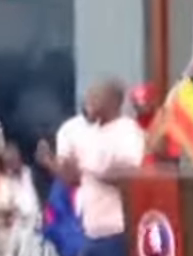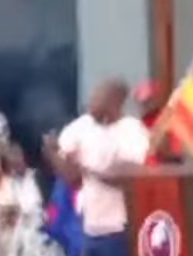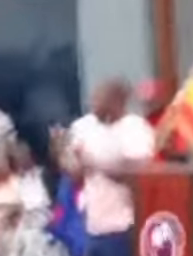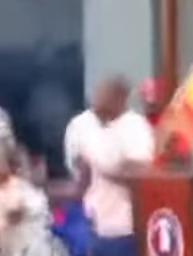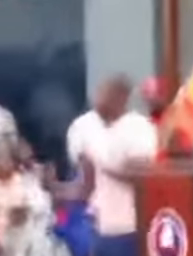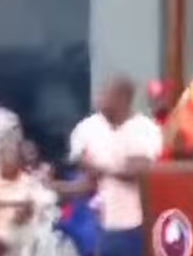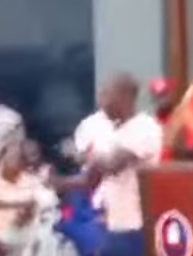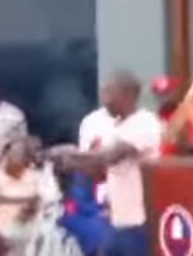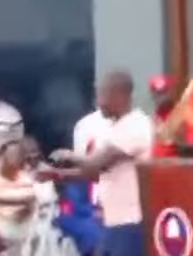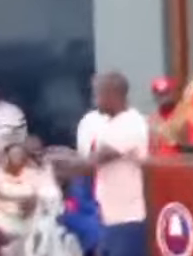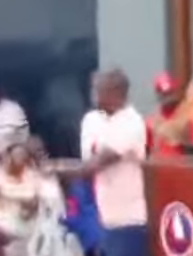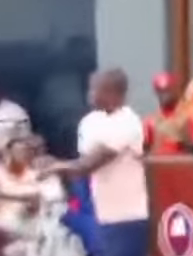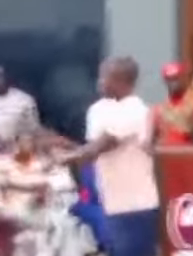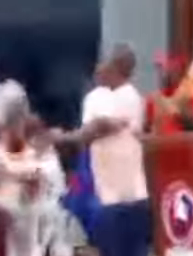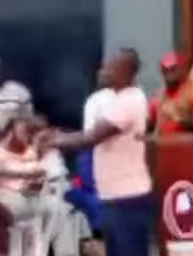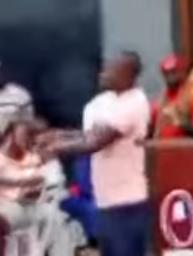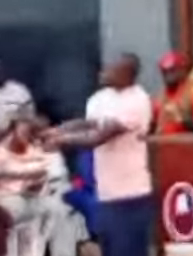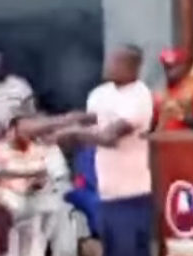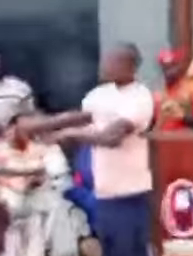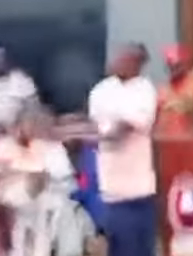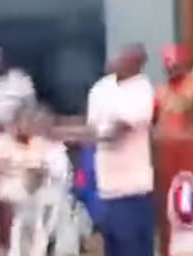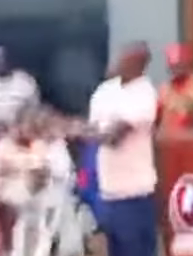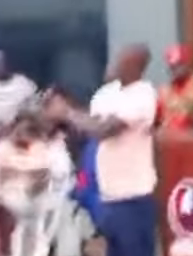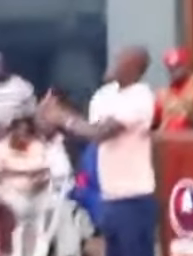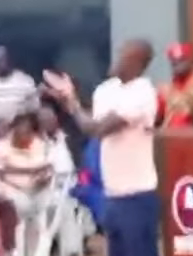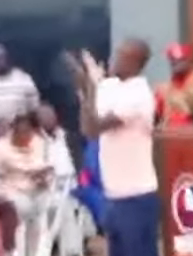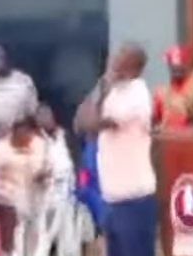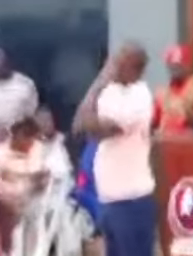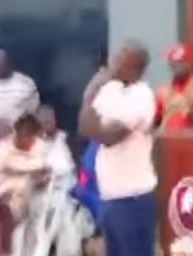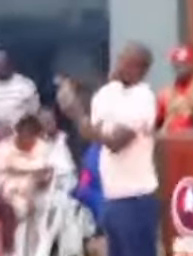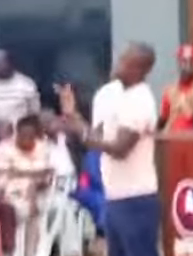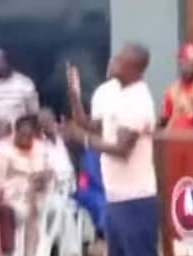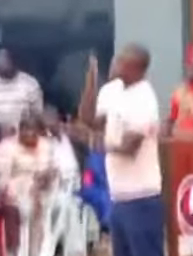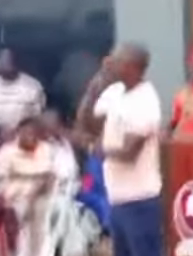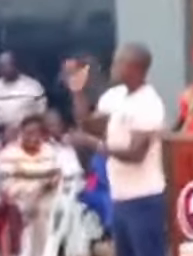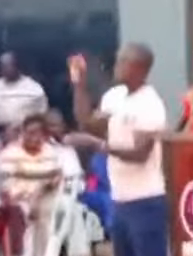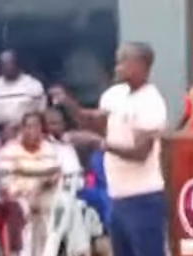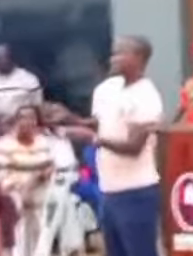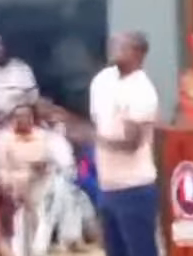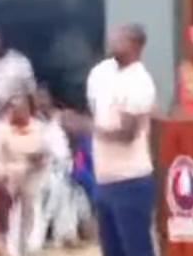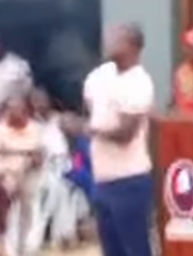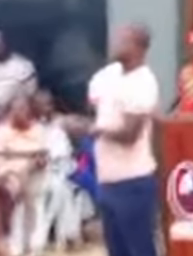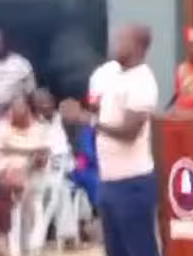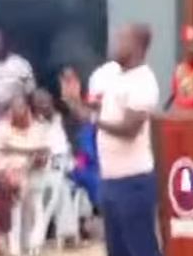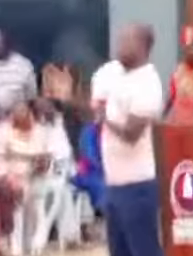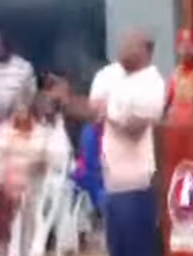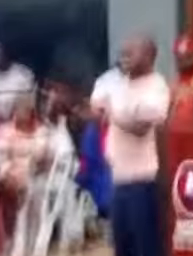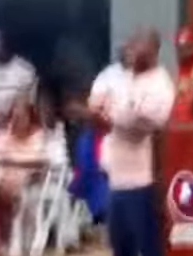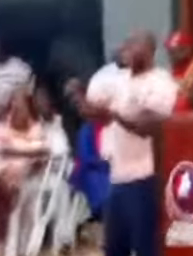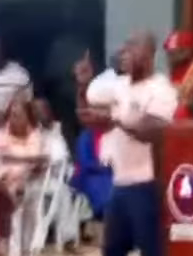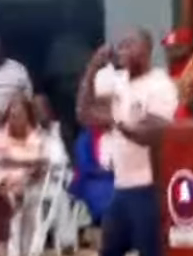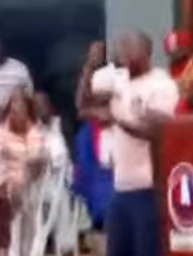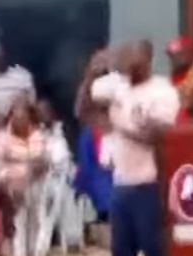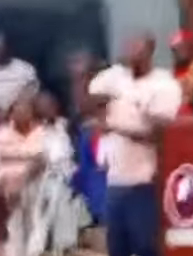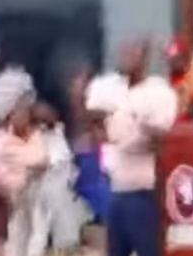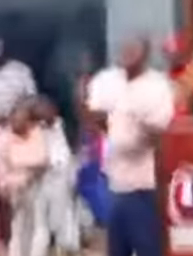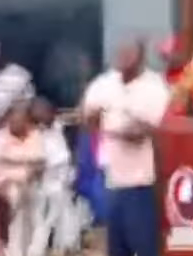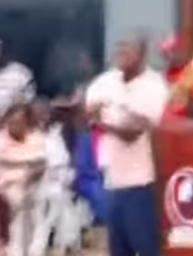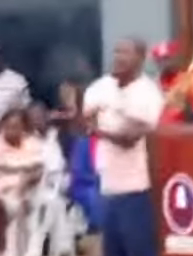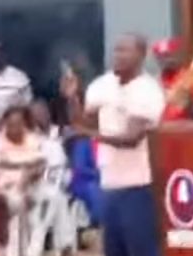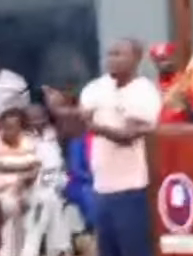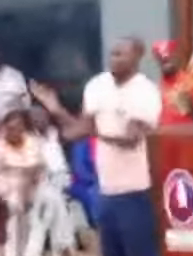muguwa nga ye abeera manju ekyo kya buswavu ekyo kirina okukoma n'ekyo kirina okukoma nga ne gavumenti ennyini eyambye